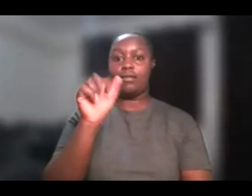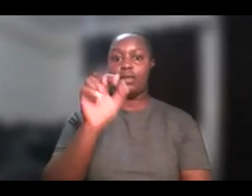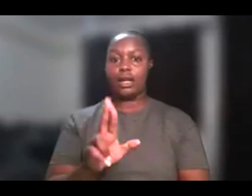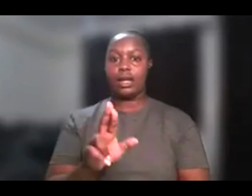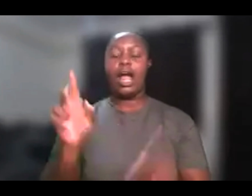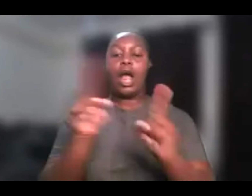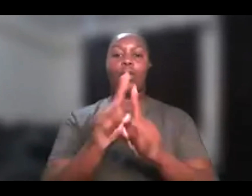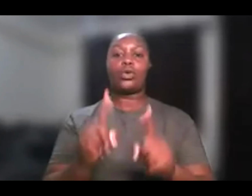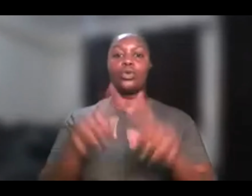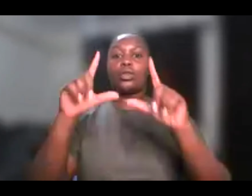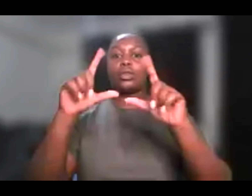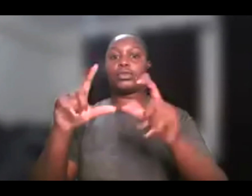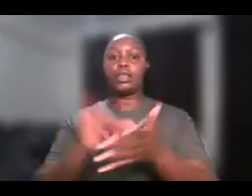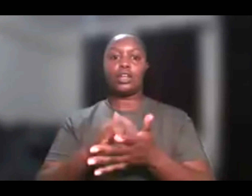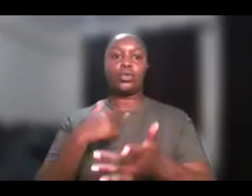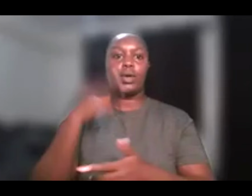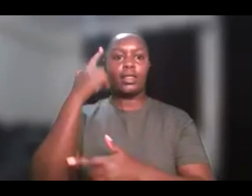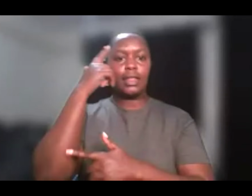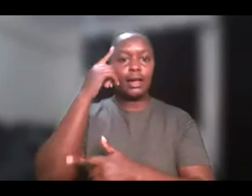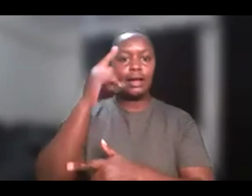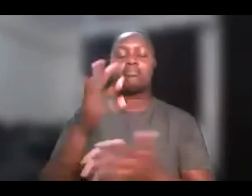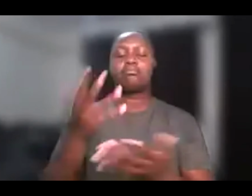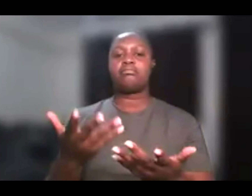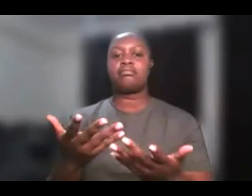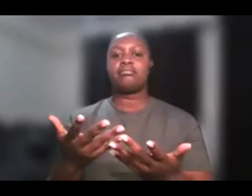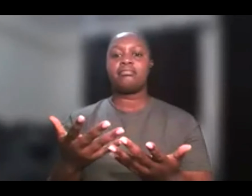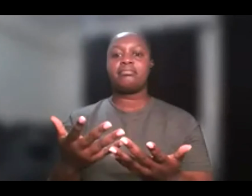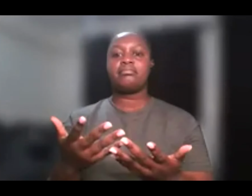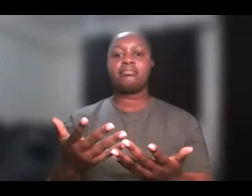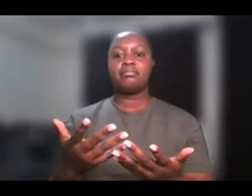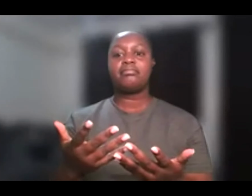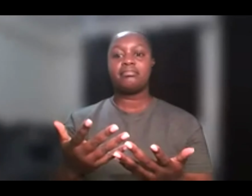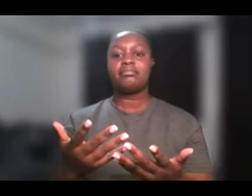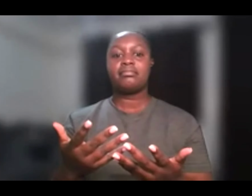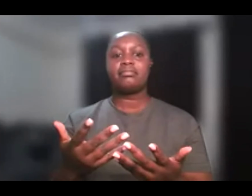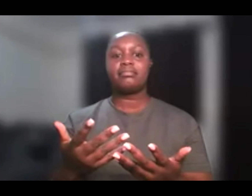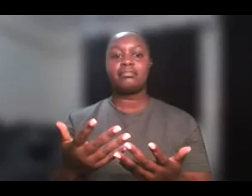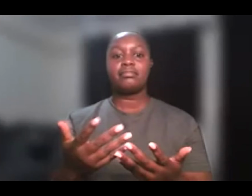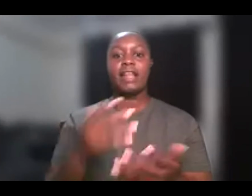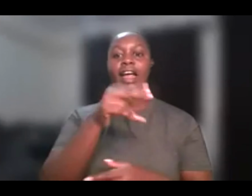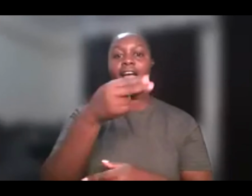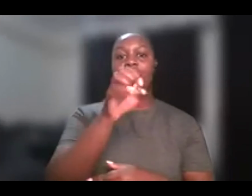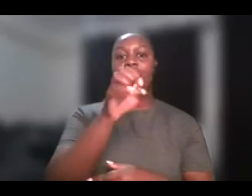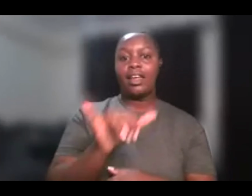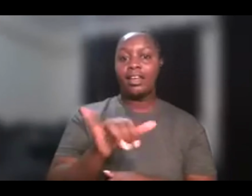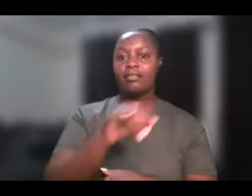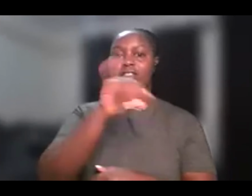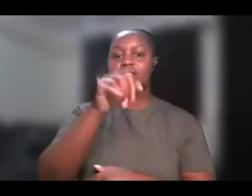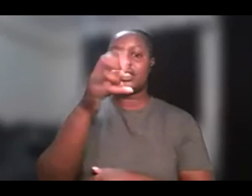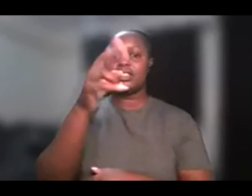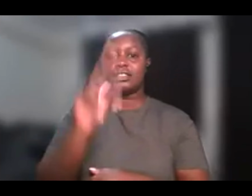HeyGen or Synthesia, where you just take a picture, you can clone your look, and it understands sign